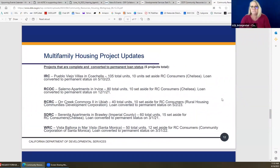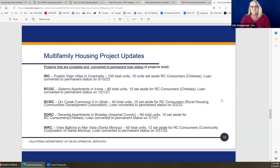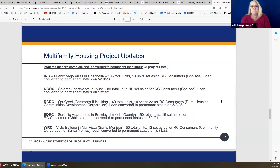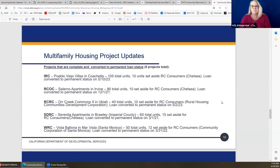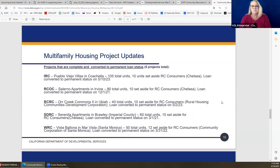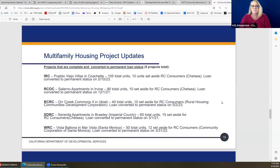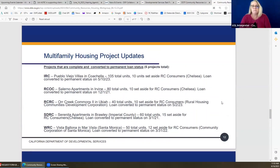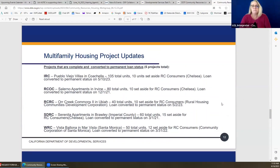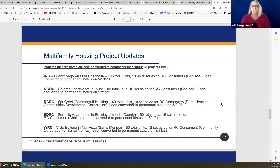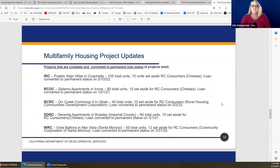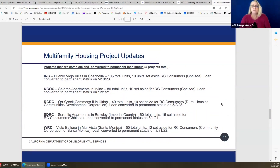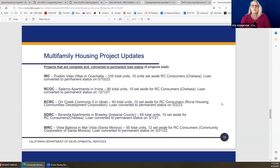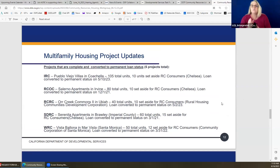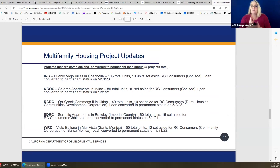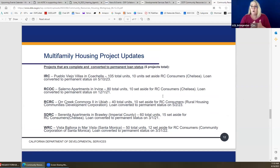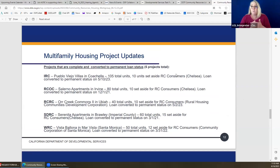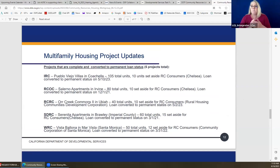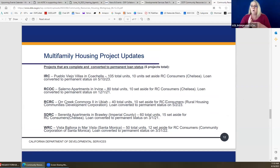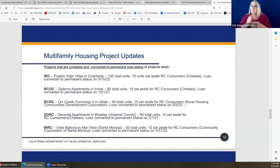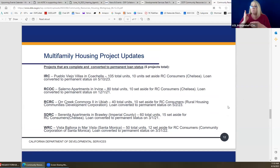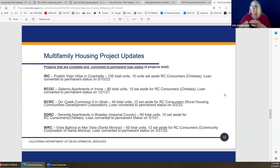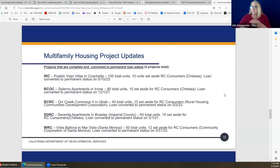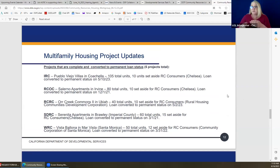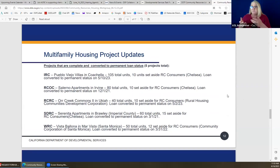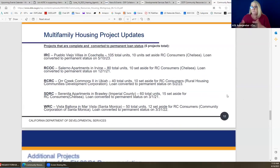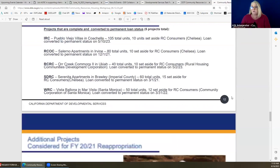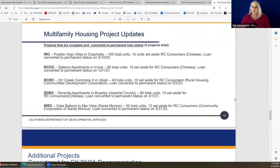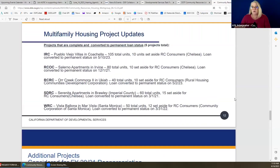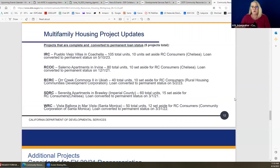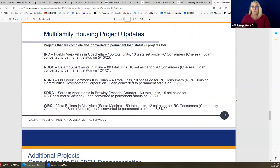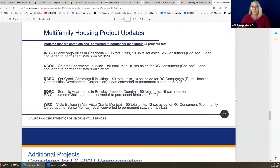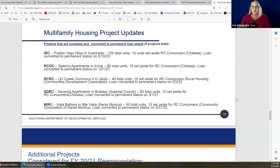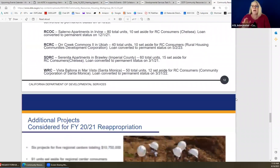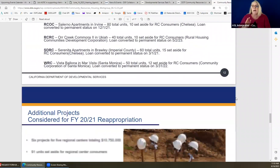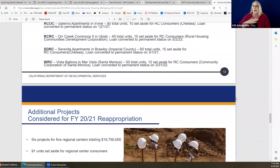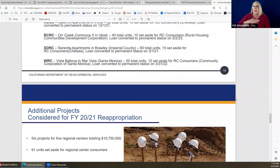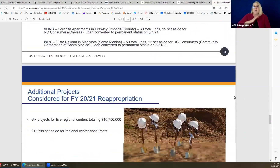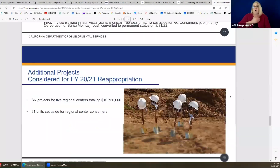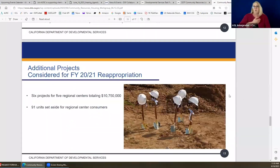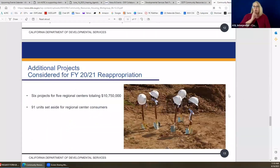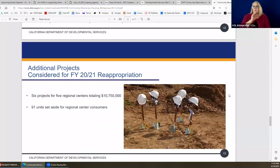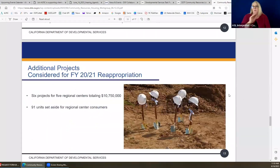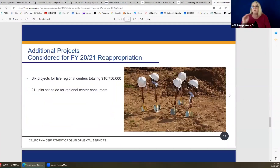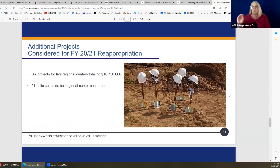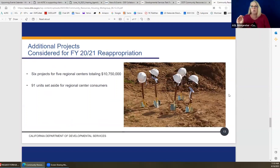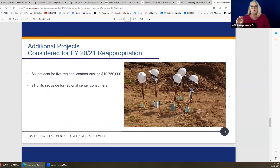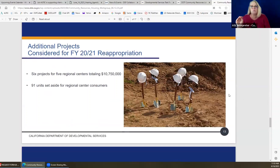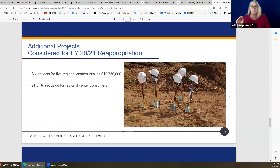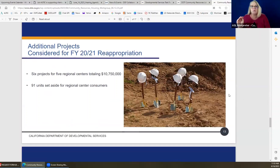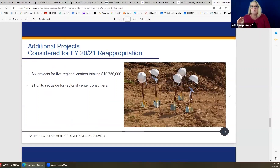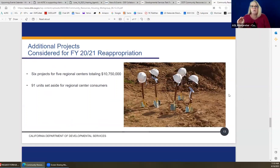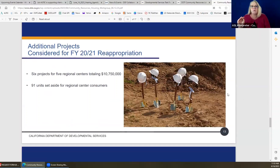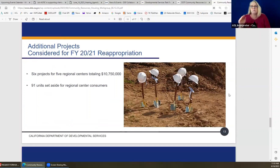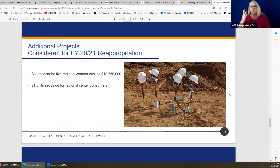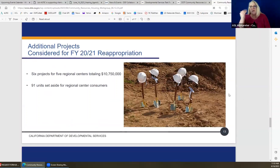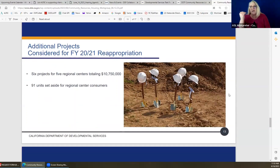then there's some projects that are complete. I think ours is going to come over to this as well because we have our first clients that have moved into